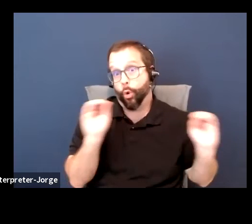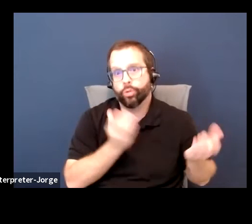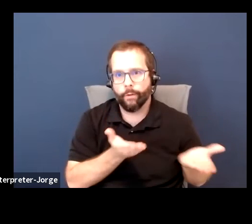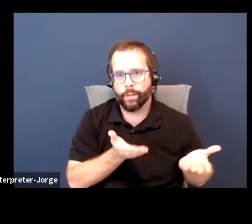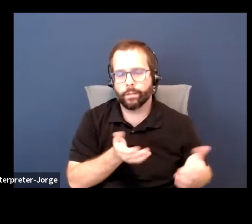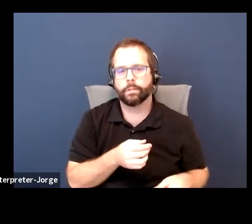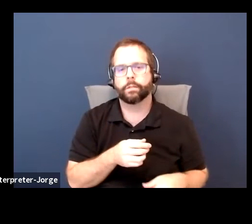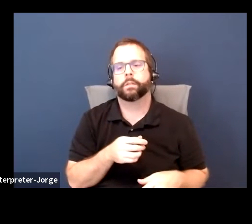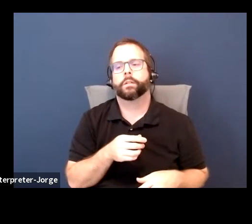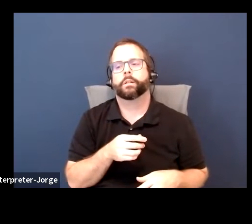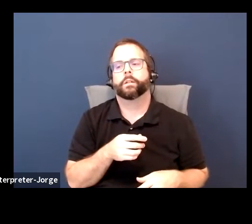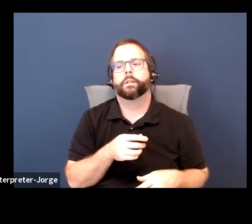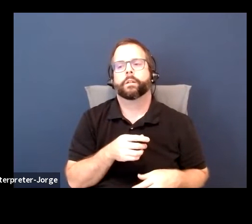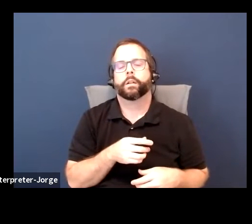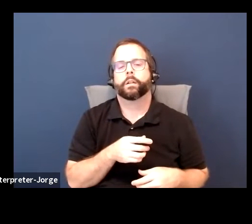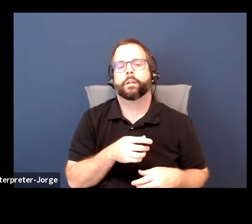So